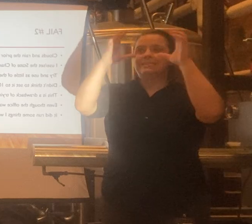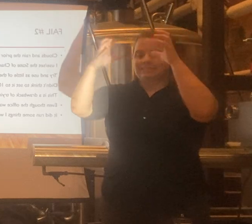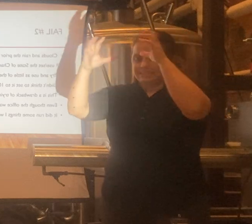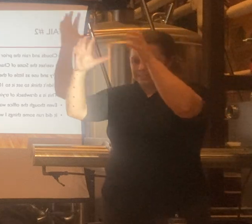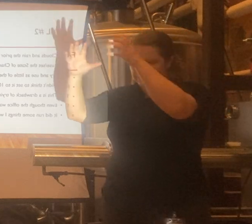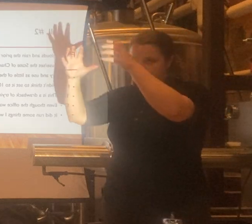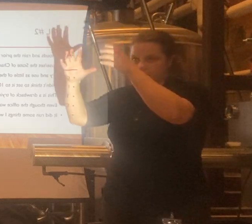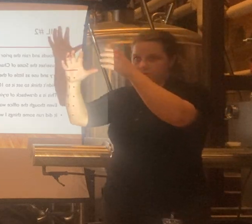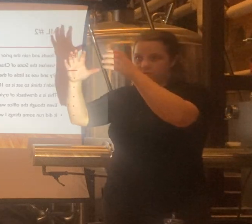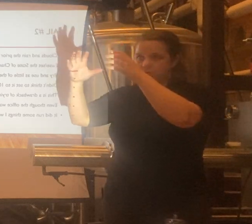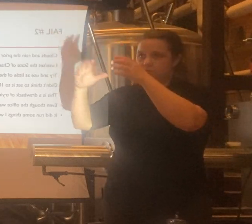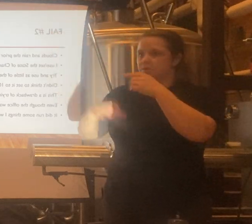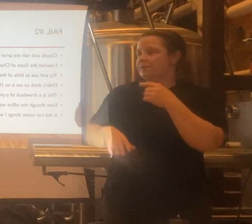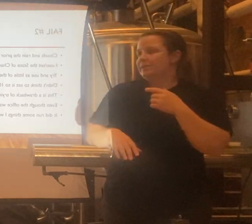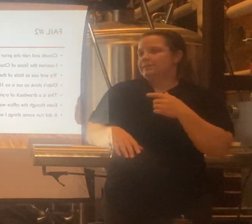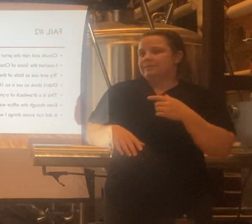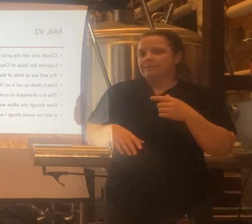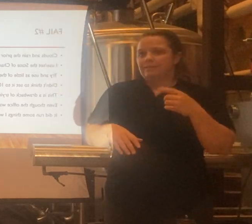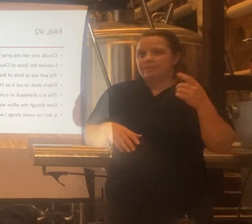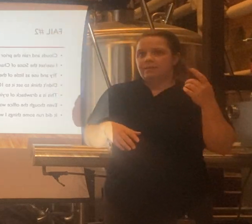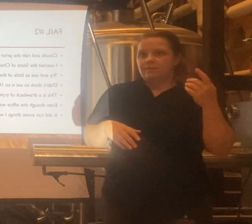draw down, you can't charge it back up.